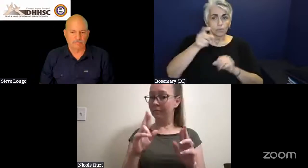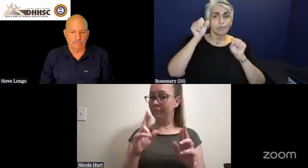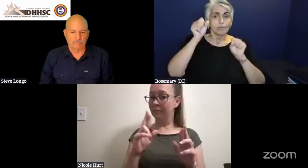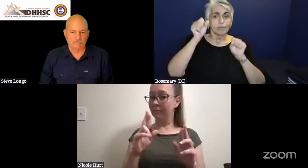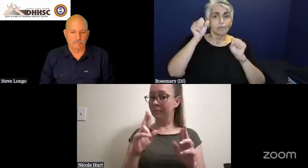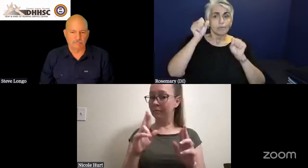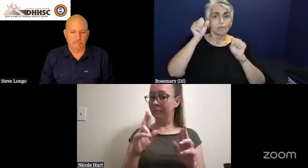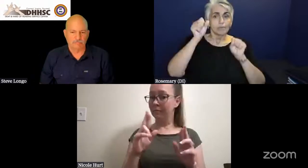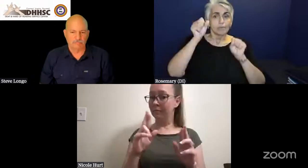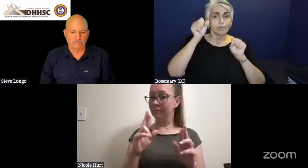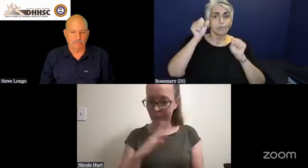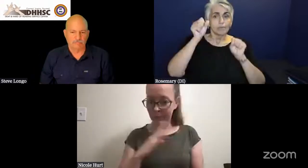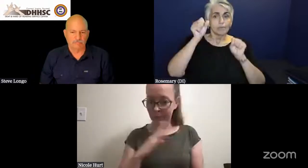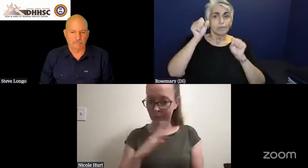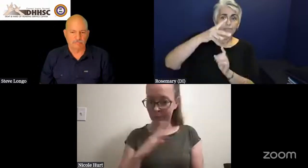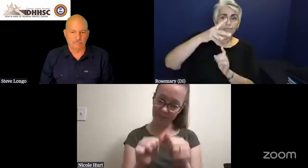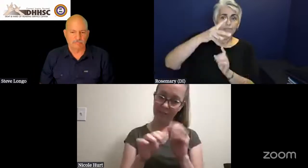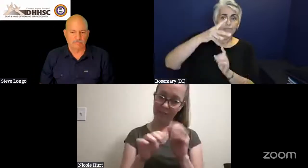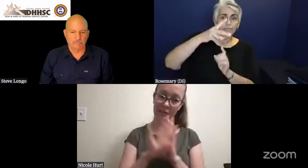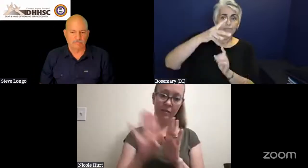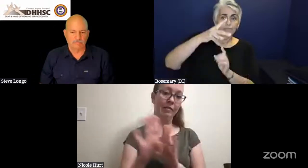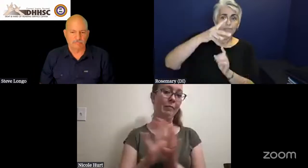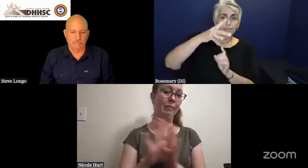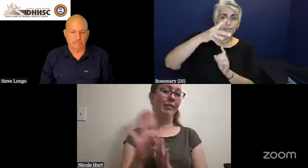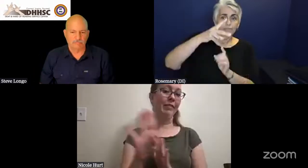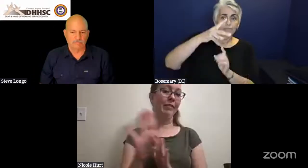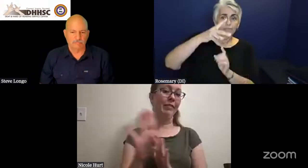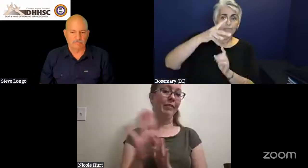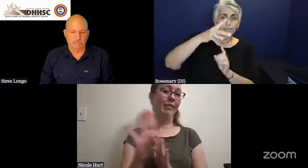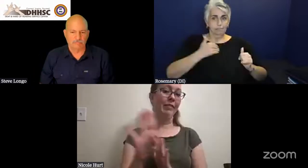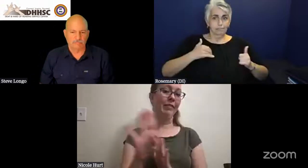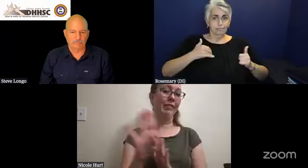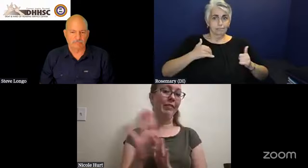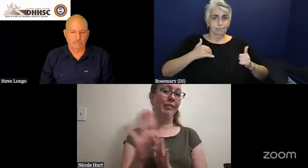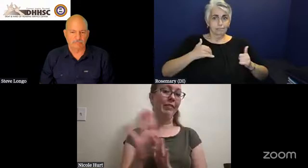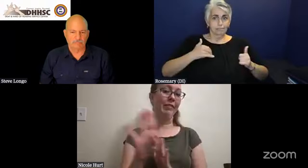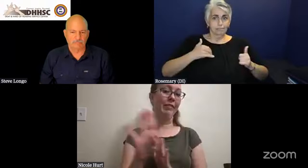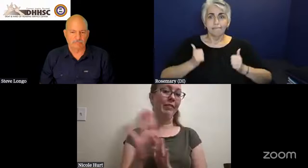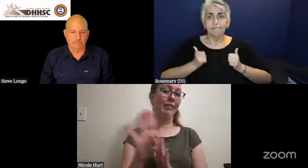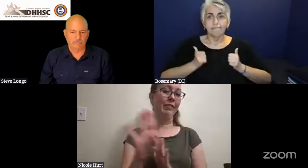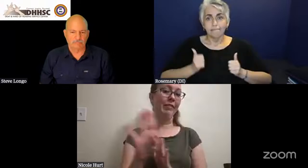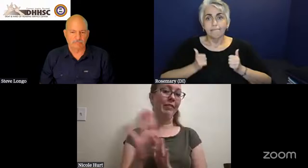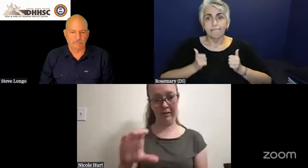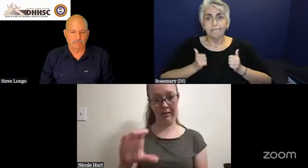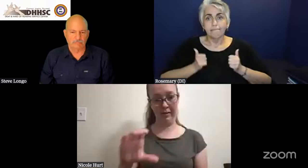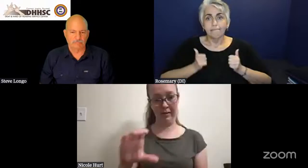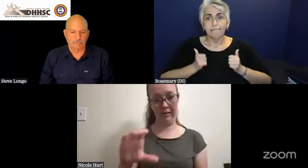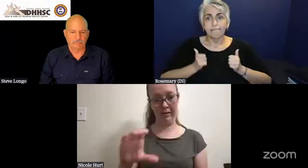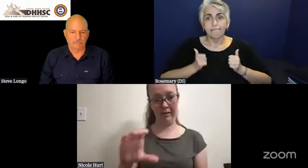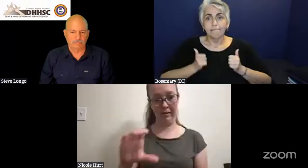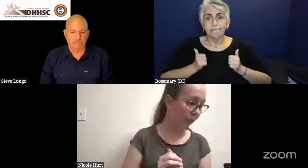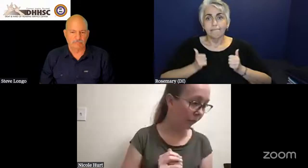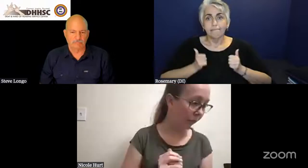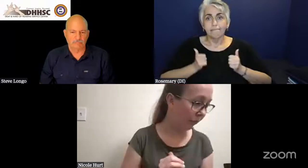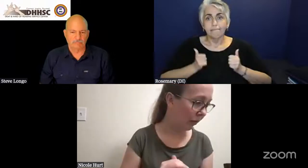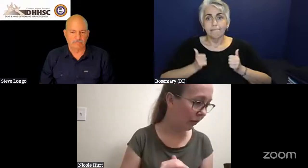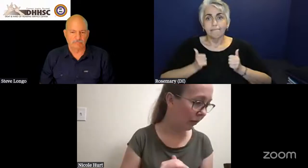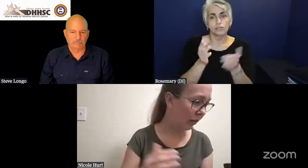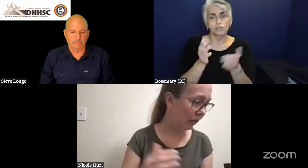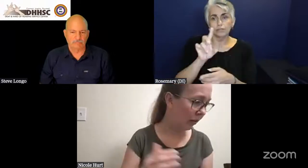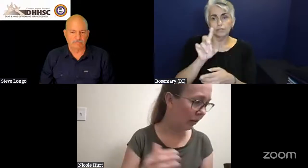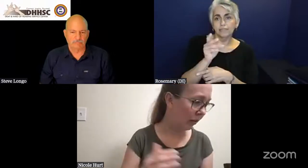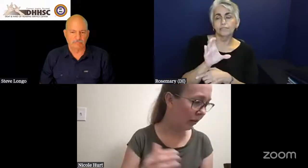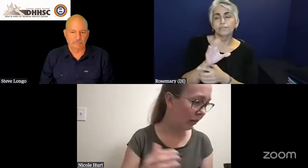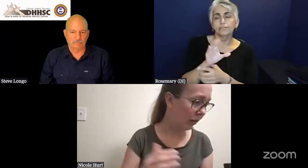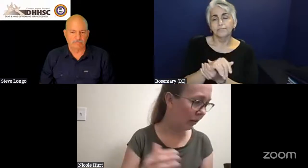that does not end. You can vote me in for a second term, because I'm still a member of the board. That